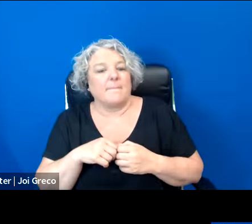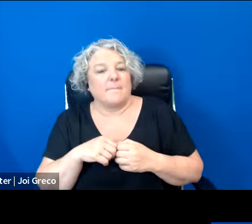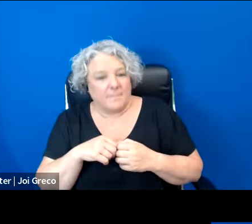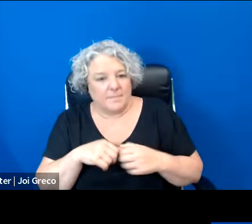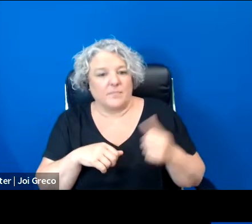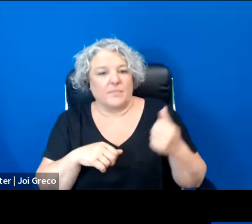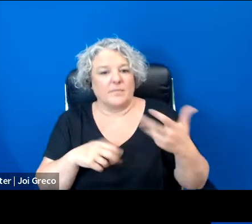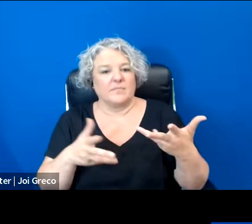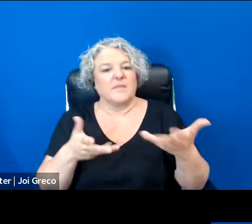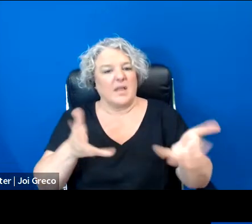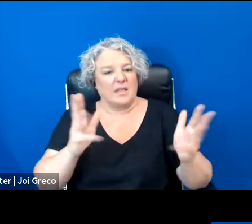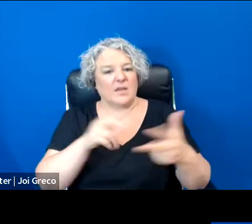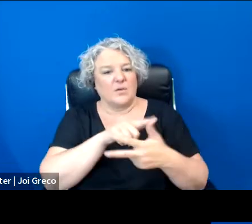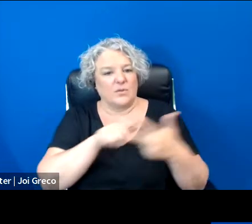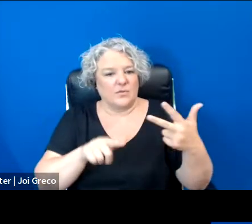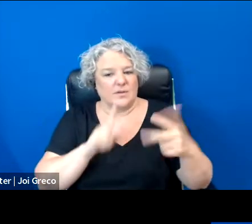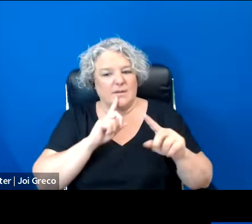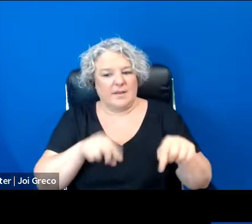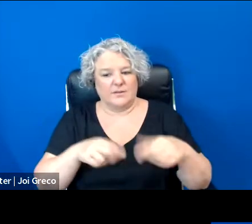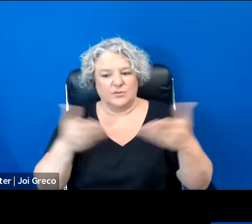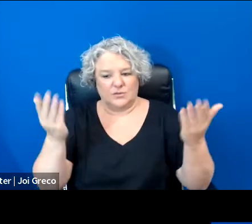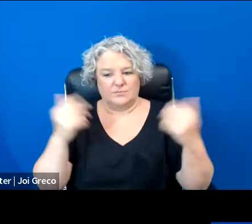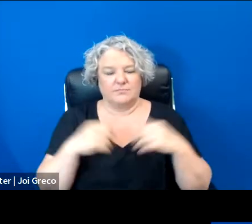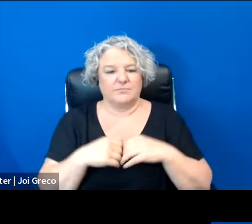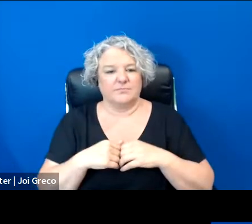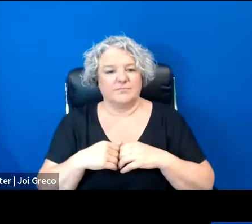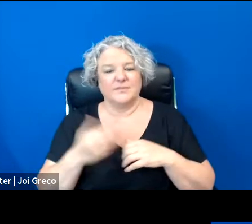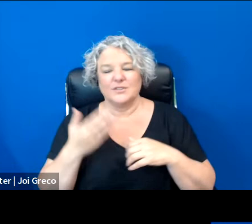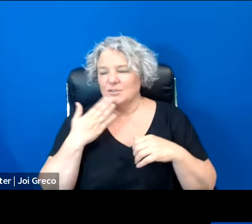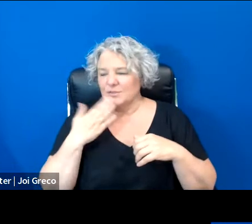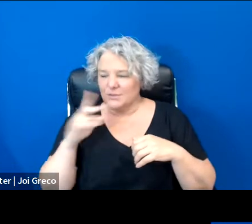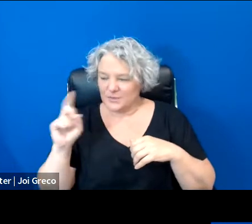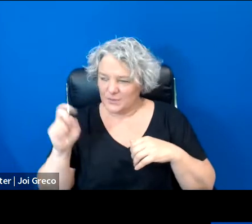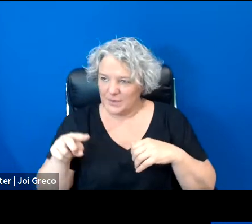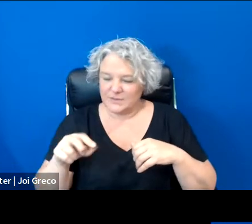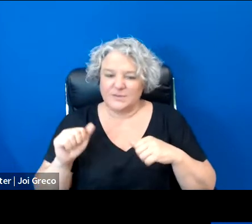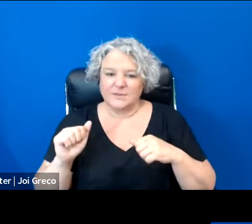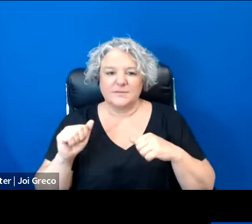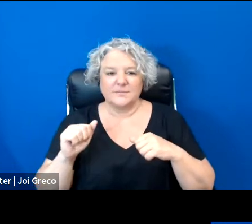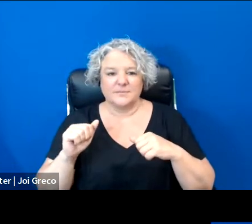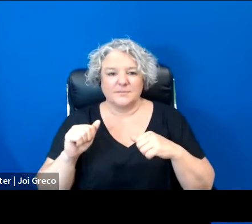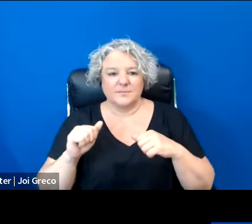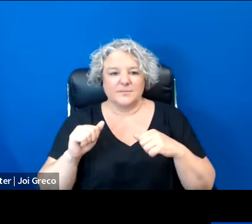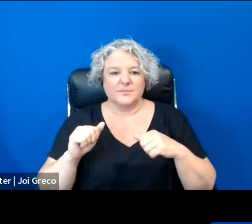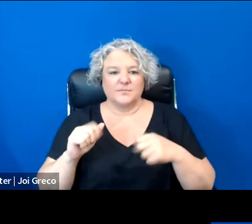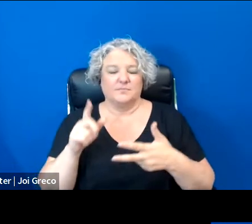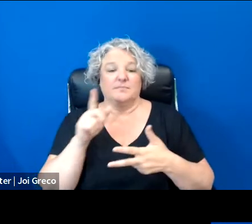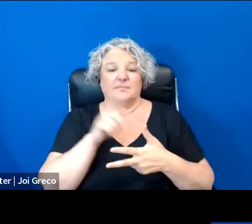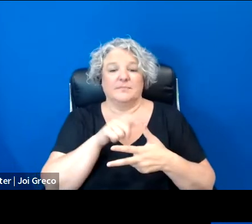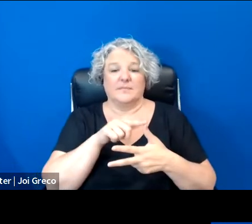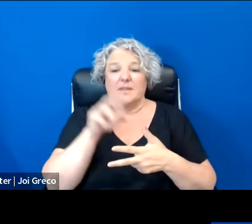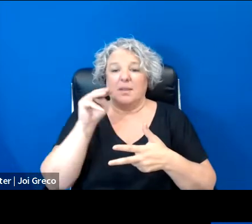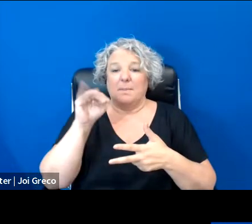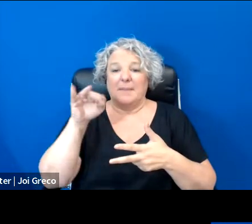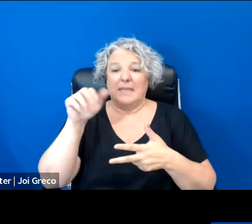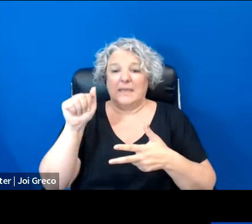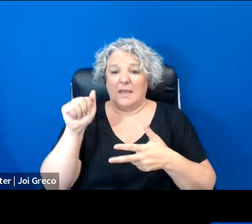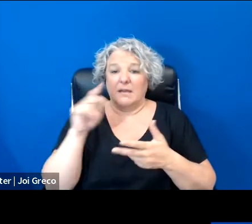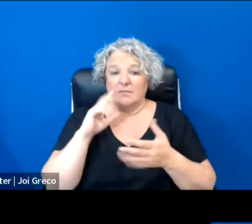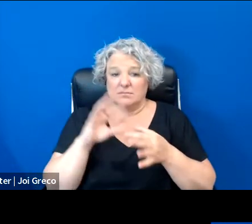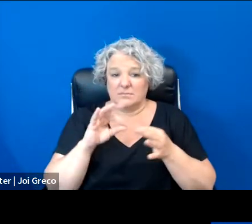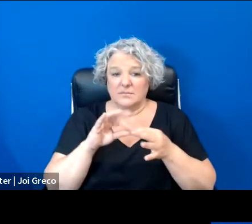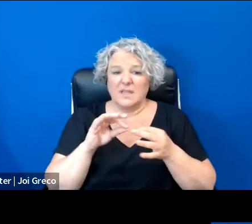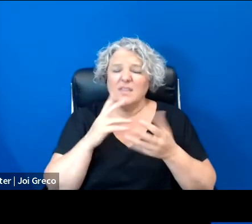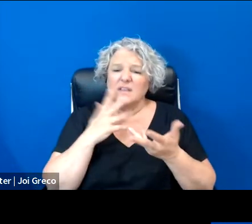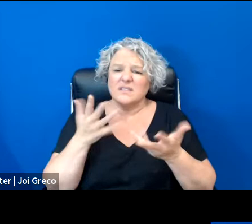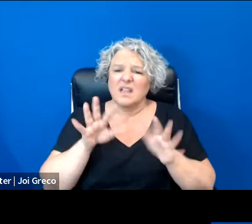answer these three questions and then we'll have another round. Great question, thank you. To your question in the media, there is a lot of pushback,